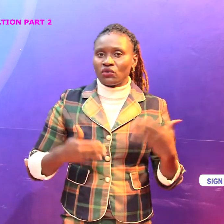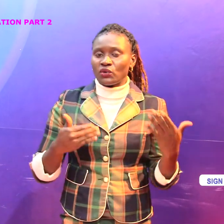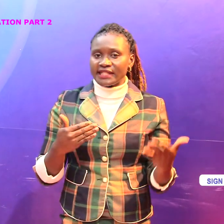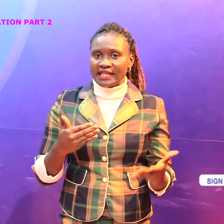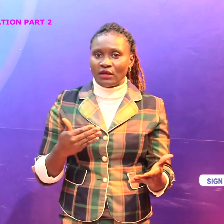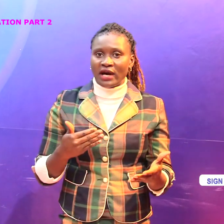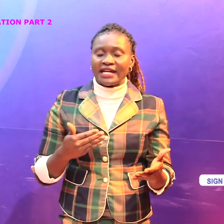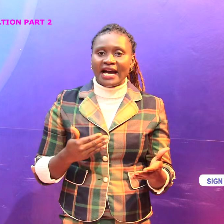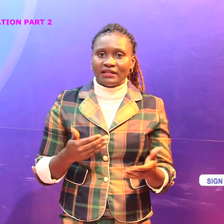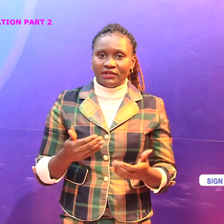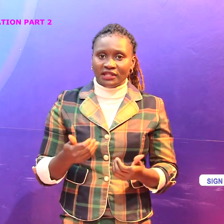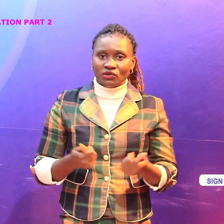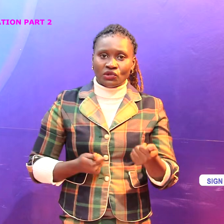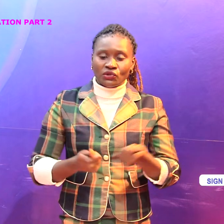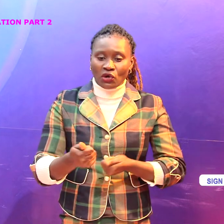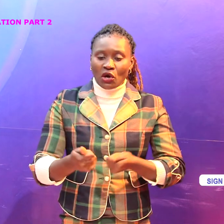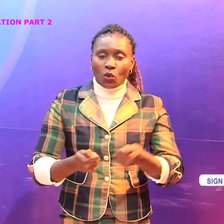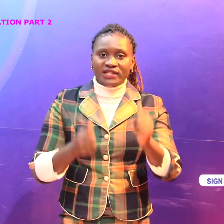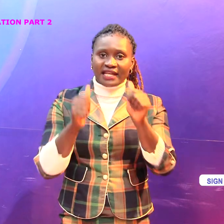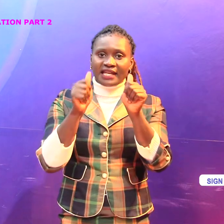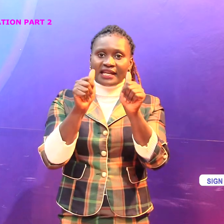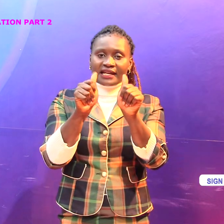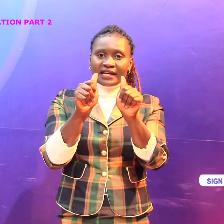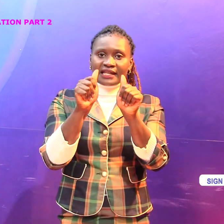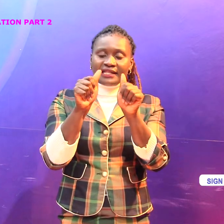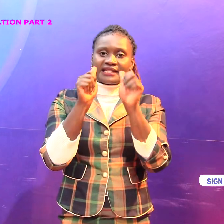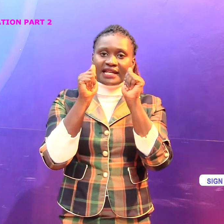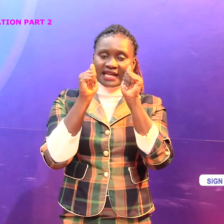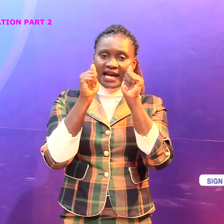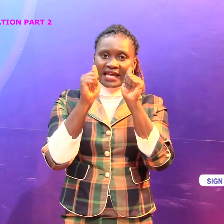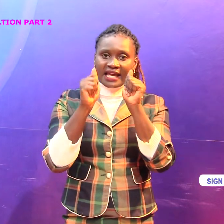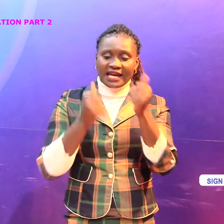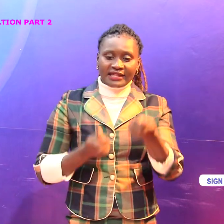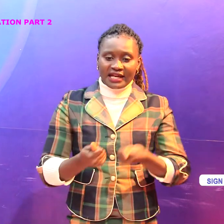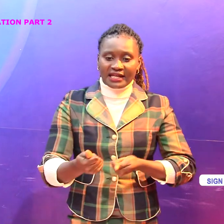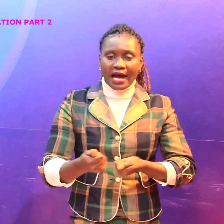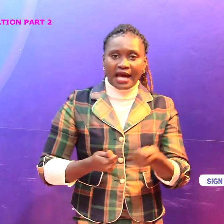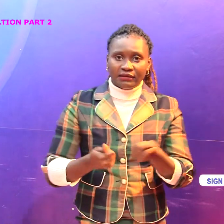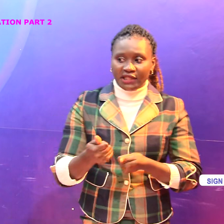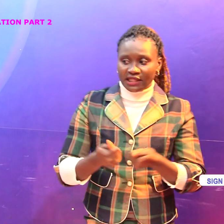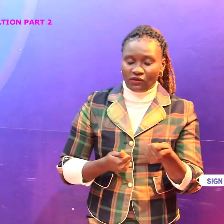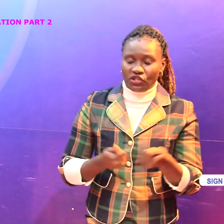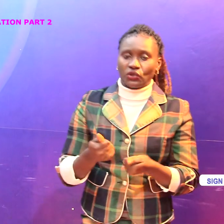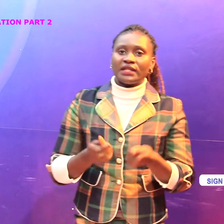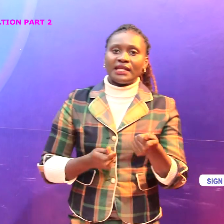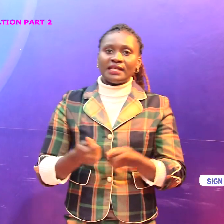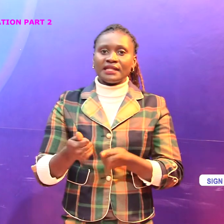do we sign the word administration? So we said this is letter A and then administration. This